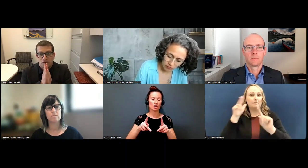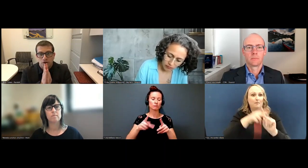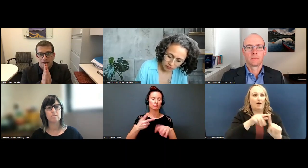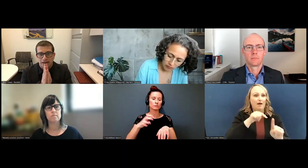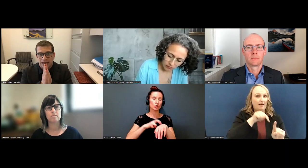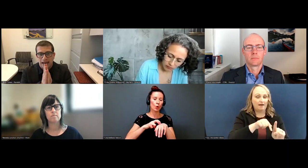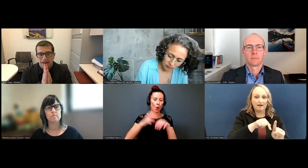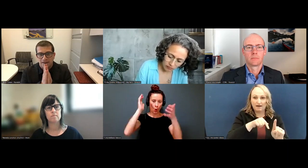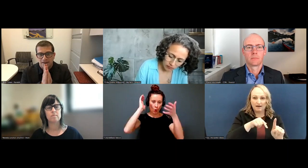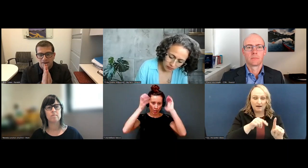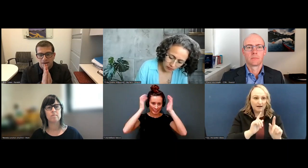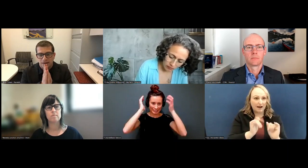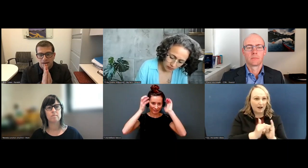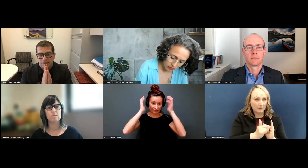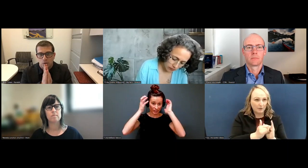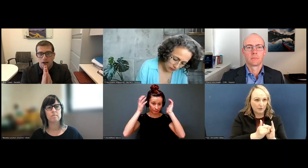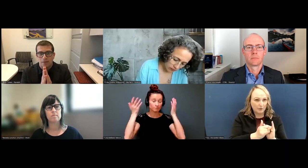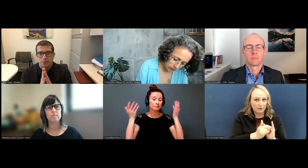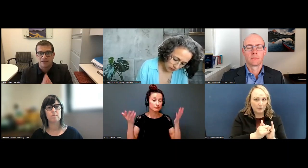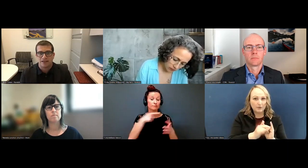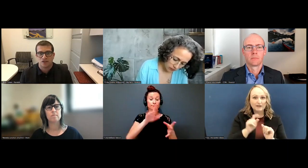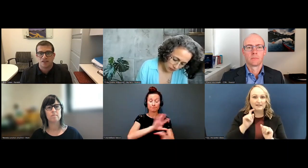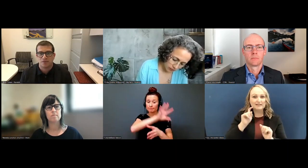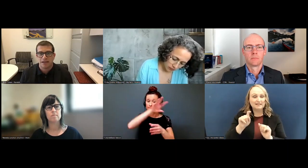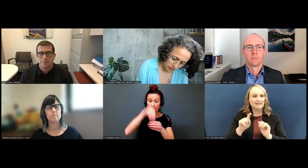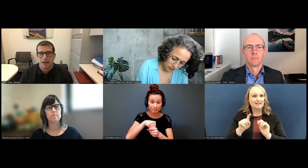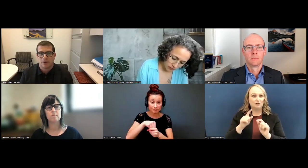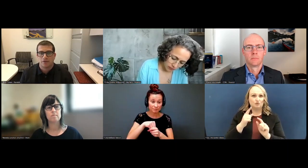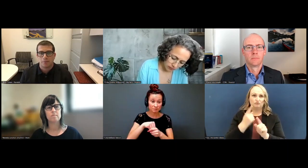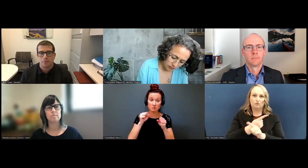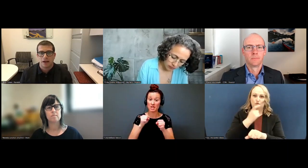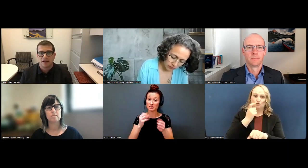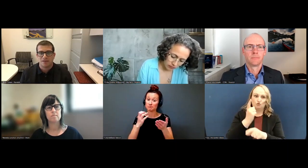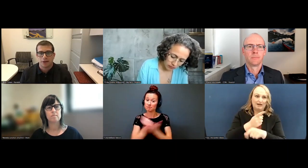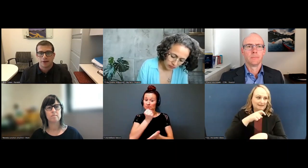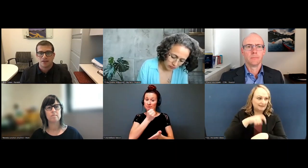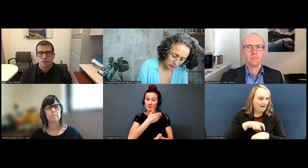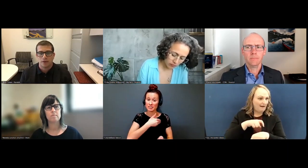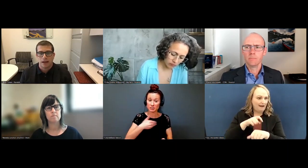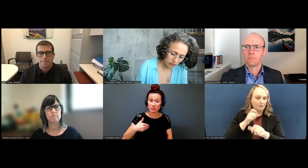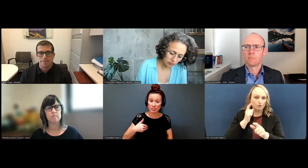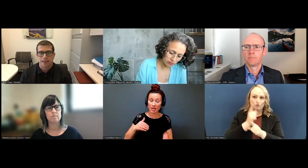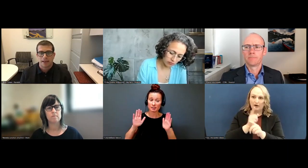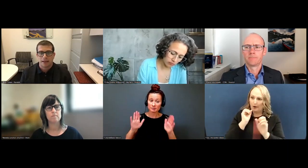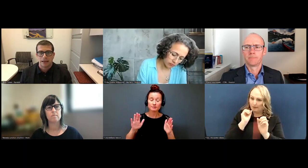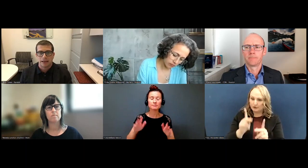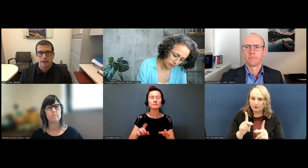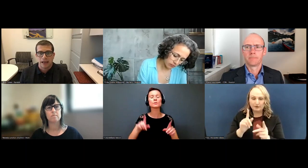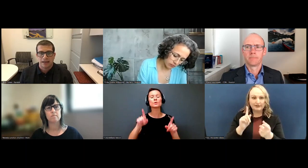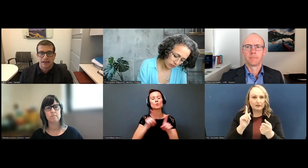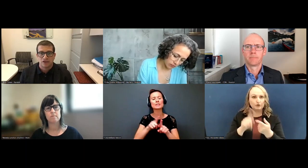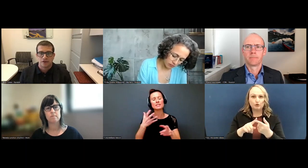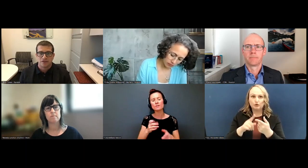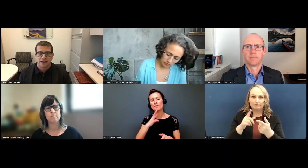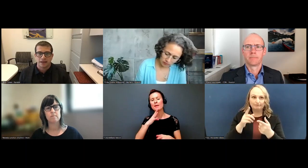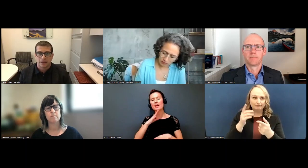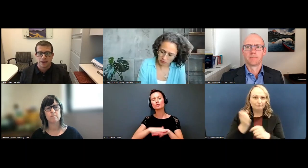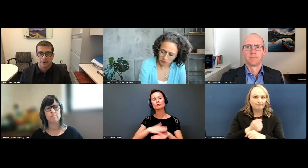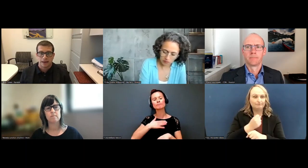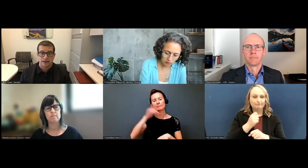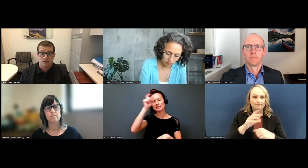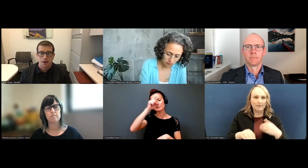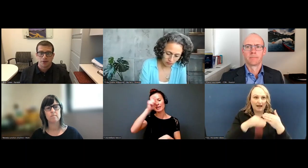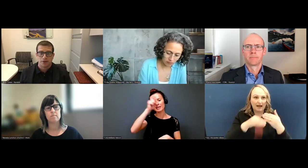of opportunity. And the one piece I just want to speak about from my experience and interest